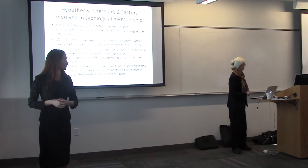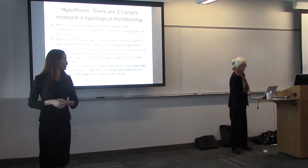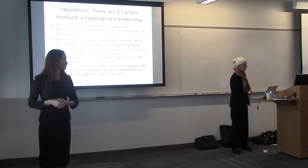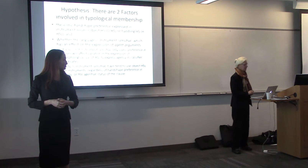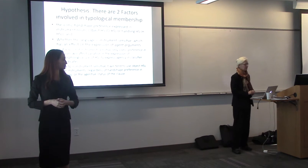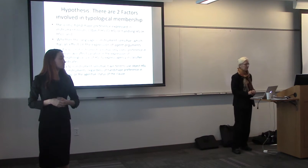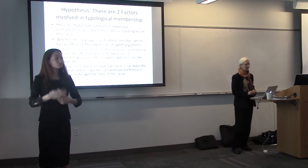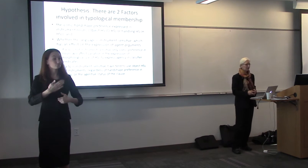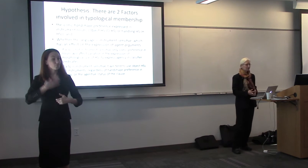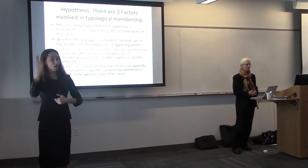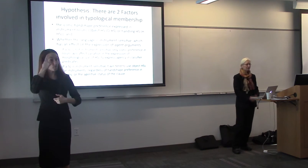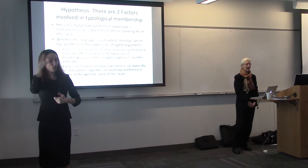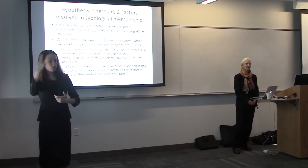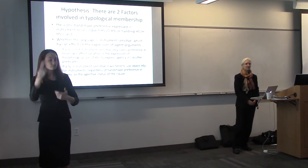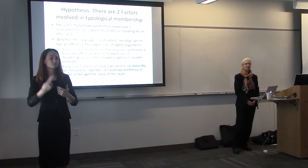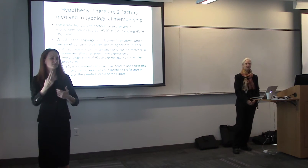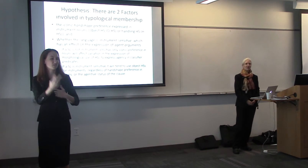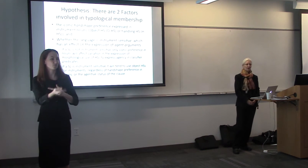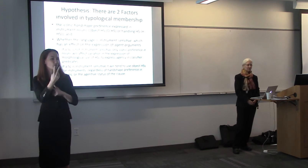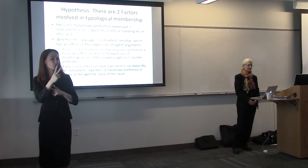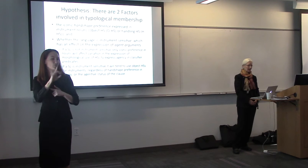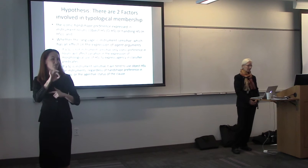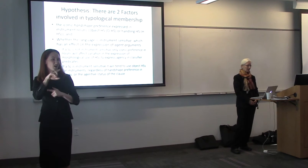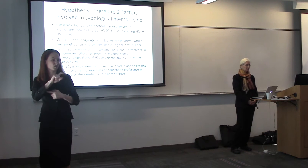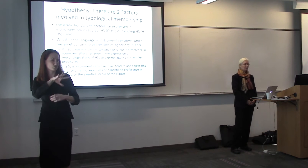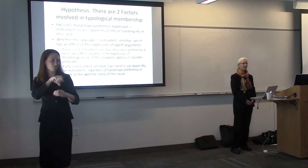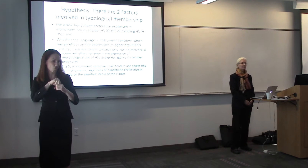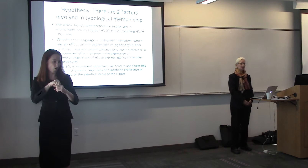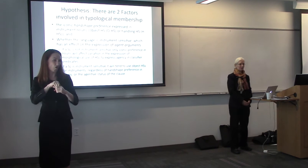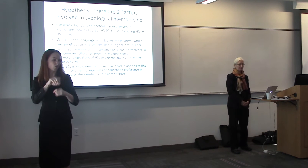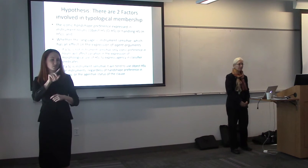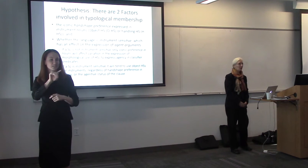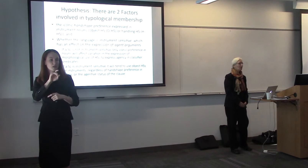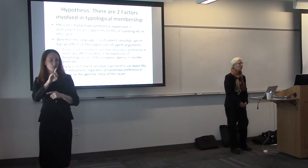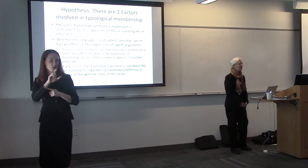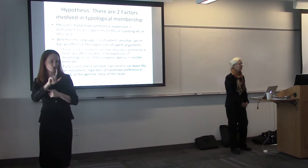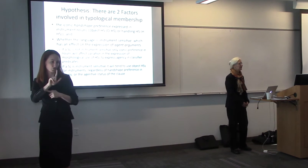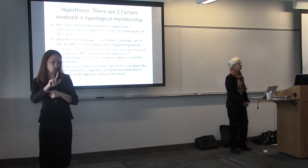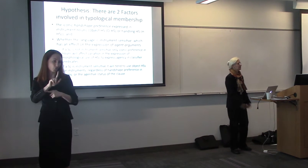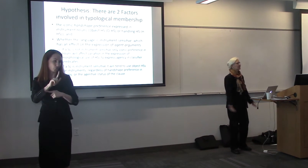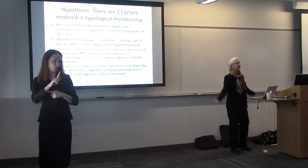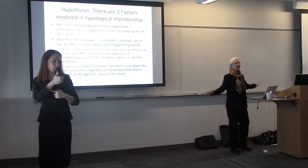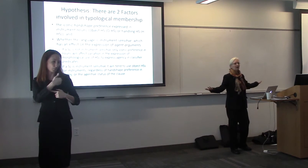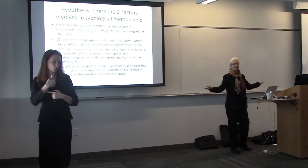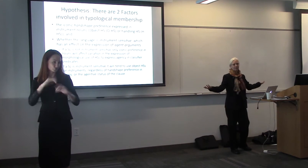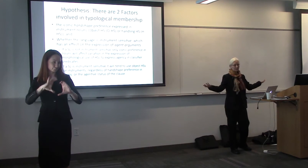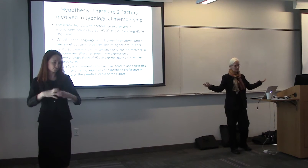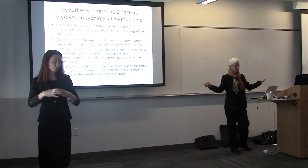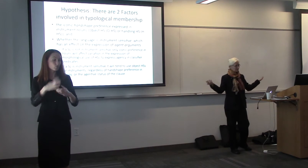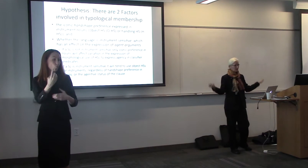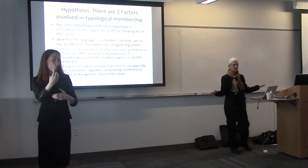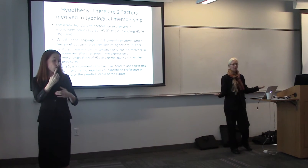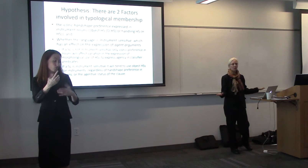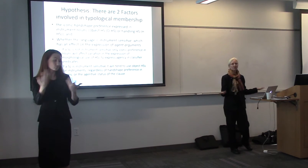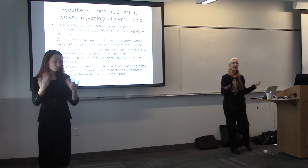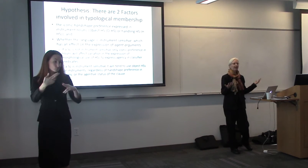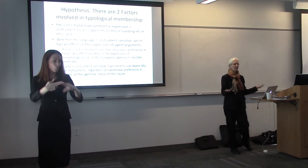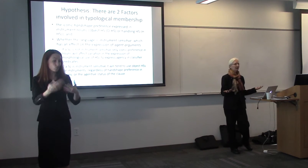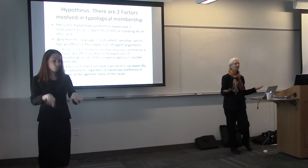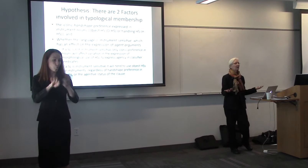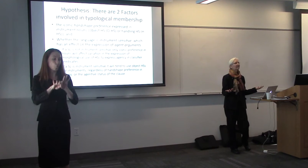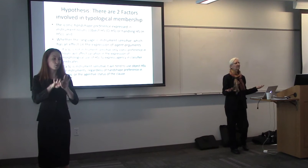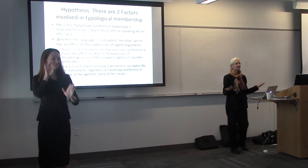So my hypothesis is that there are two factors involved in typological membership. One is this very